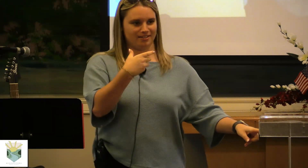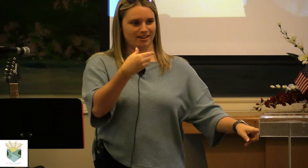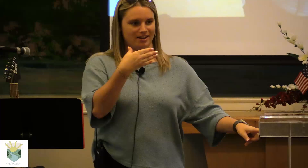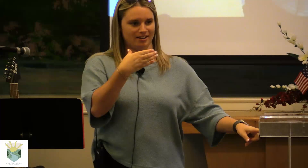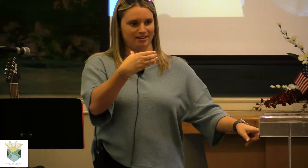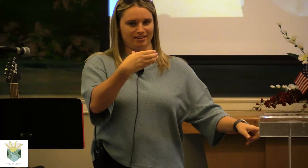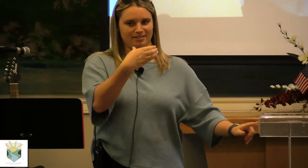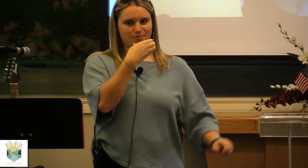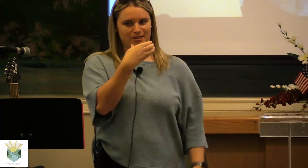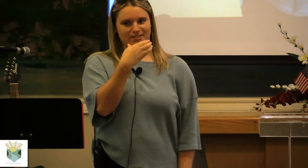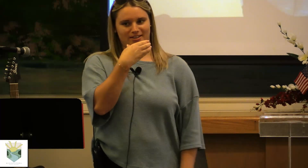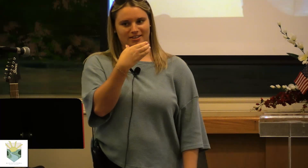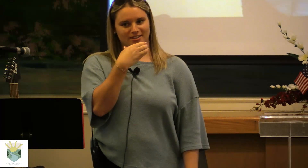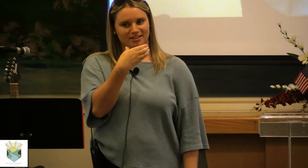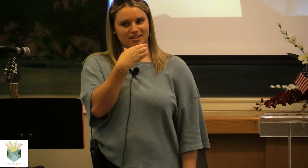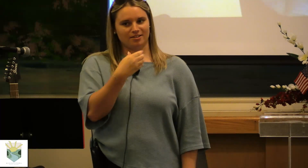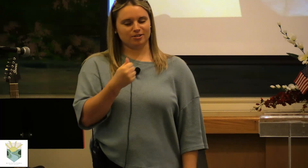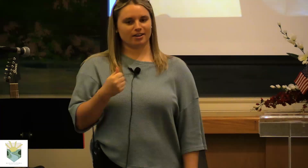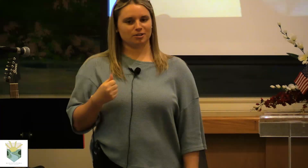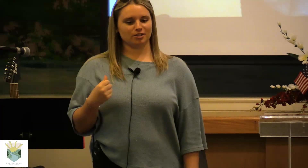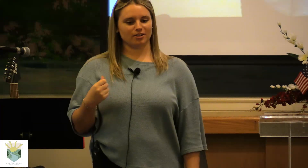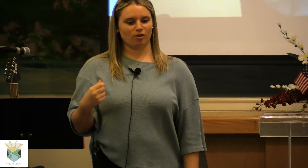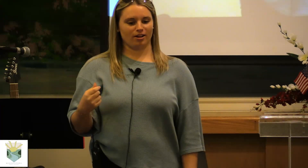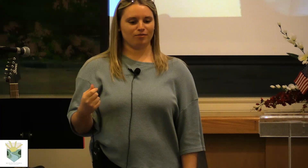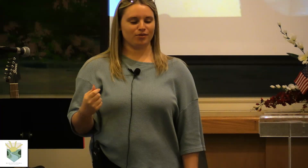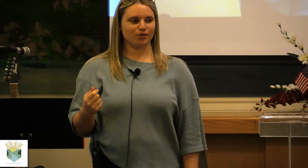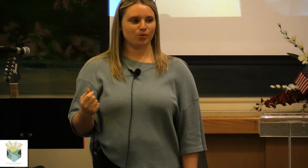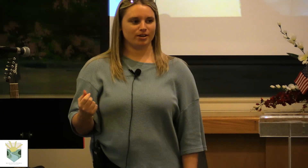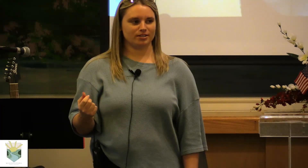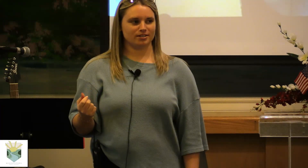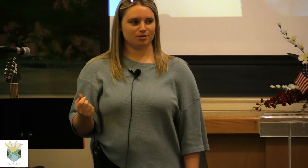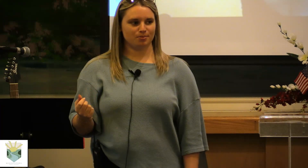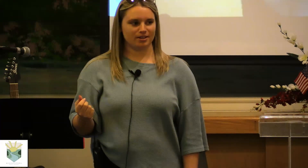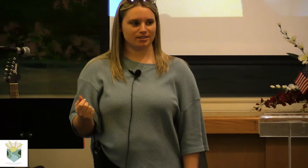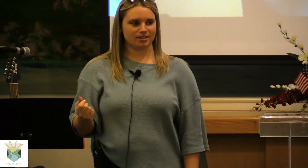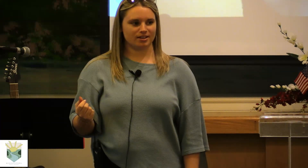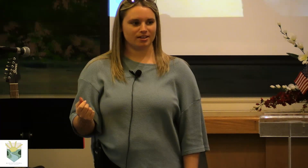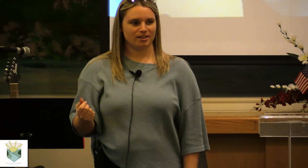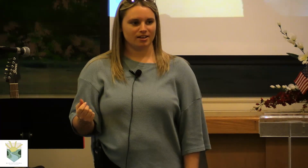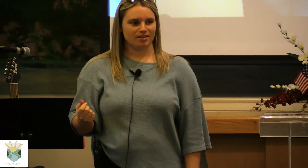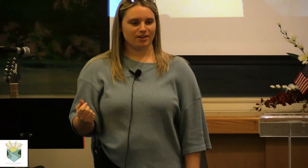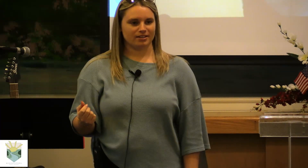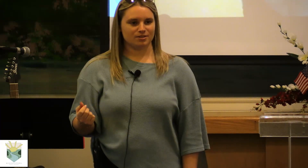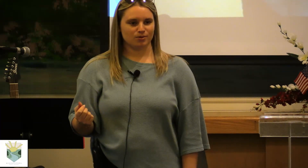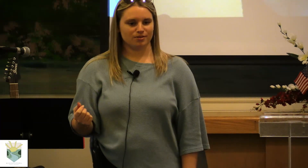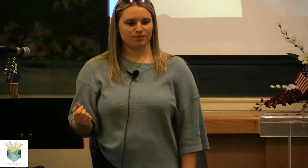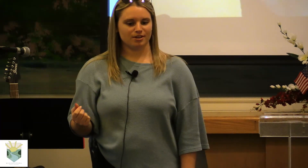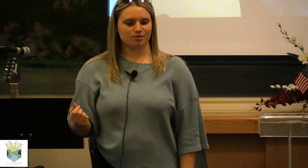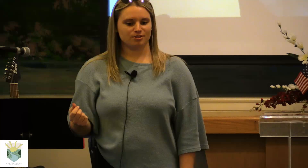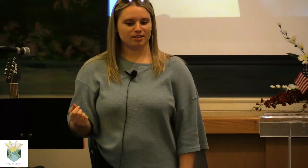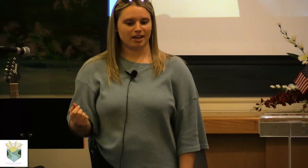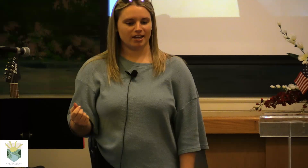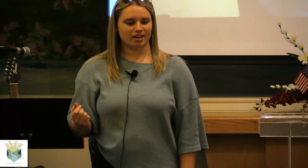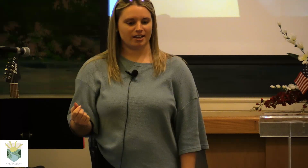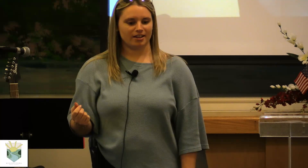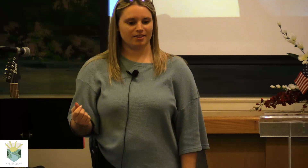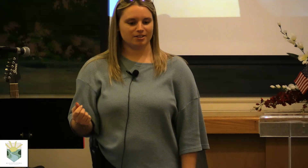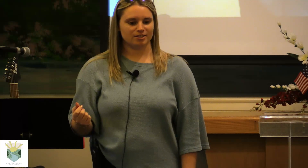that is pizza. There's actually a lot of different ways to do pizza. That's one of those, like, there's